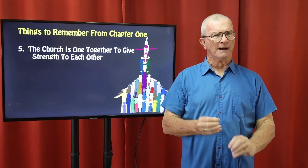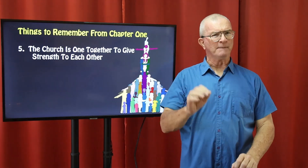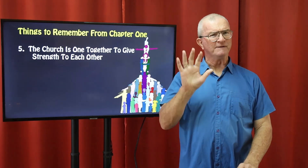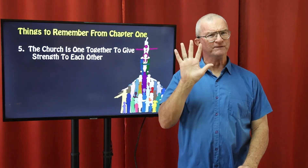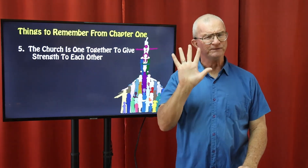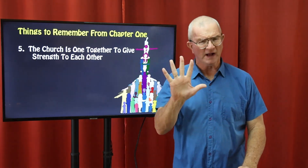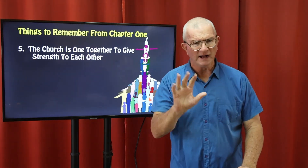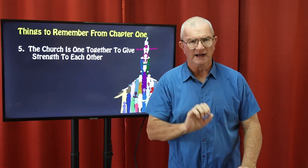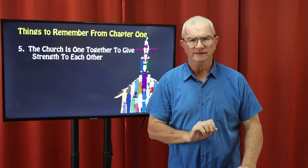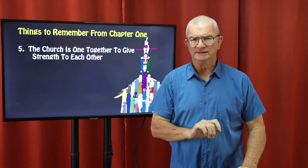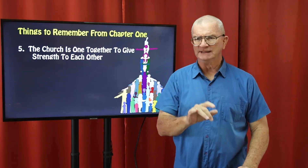Number 5.